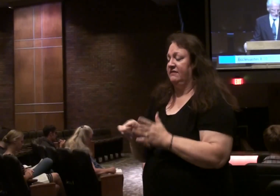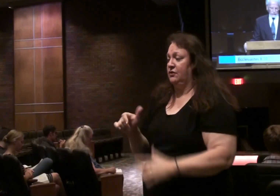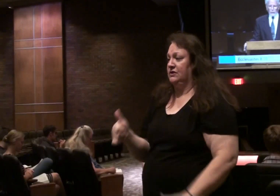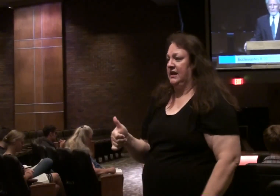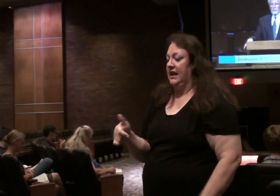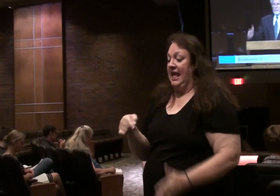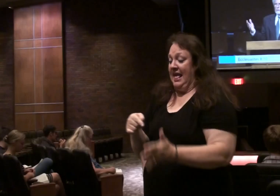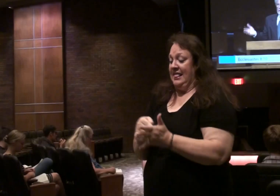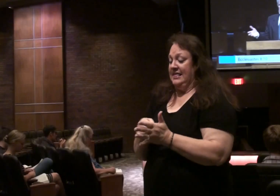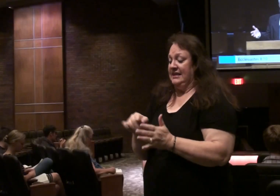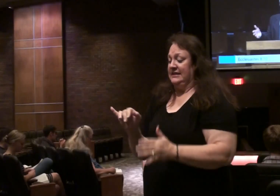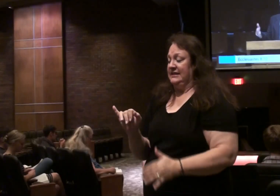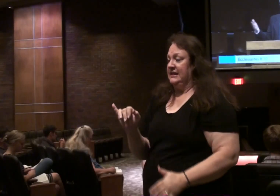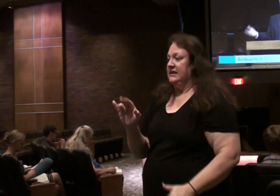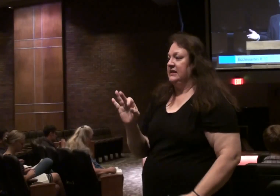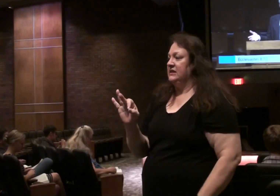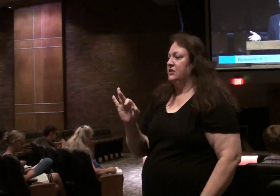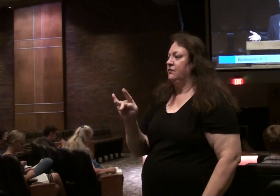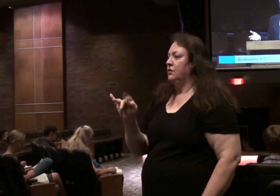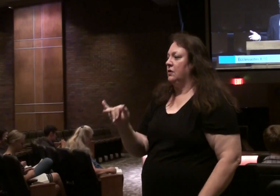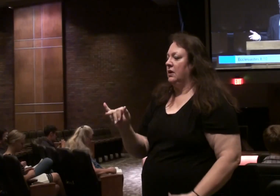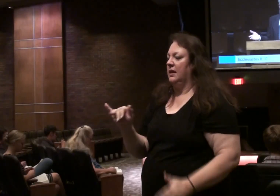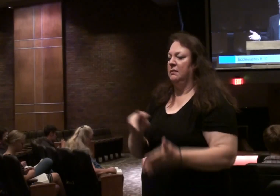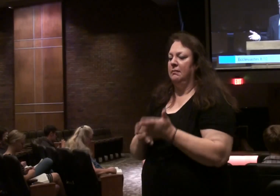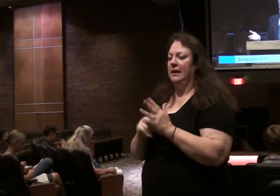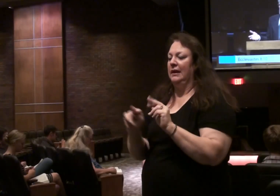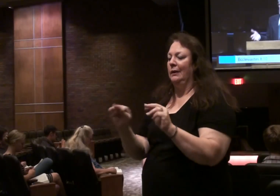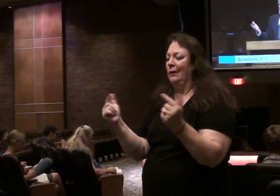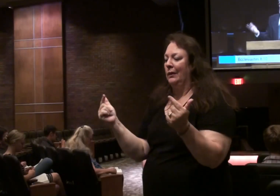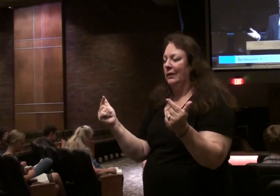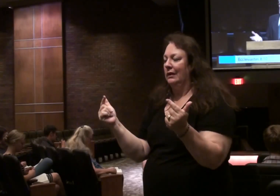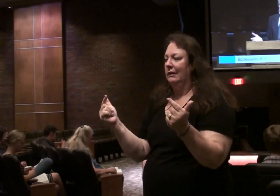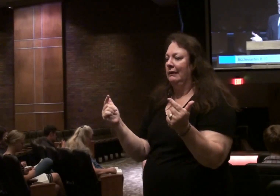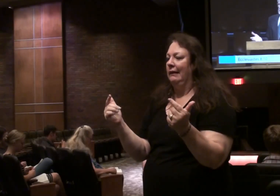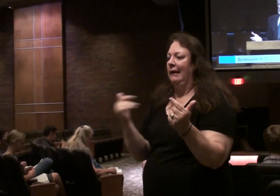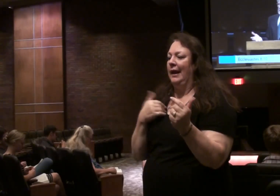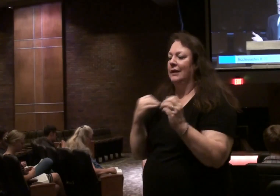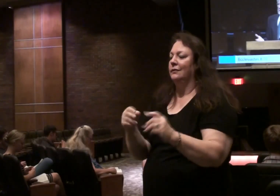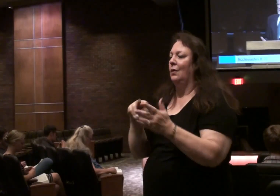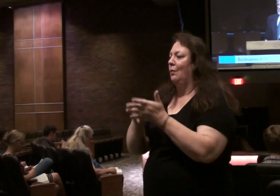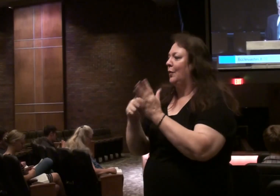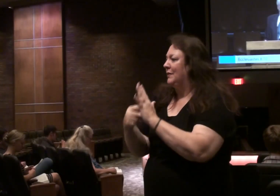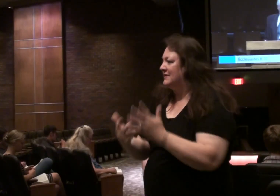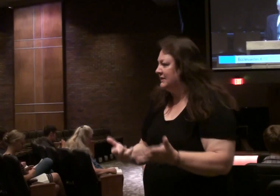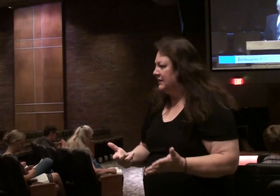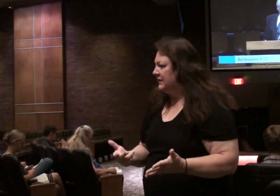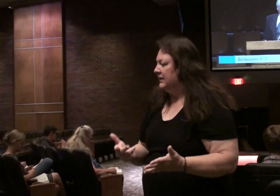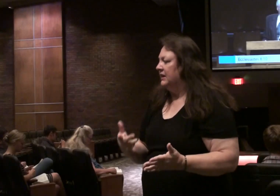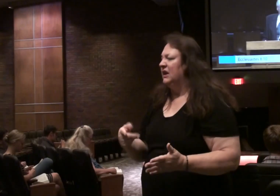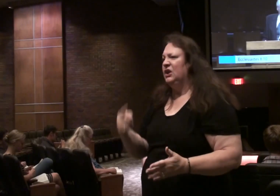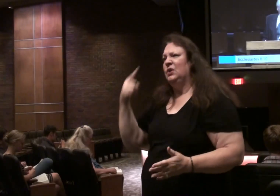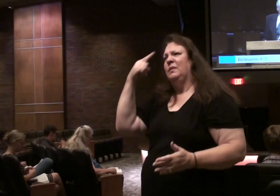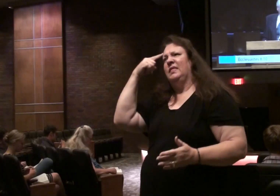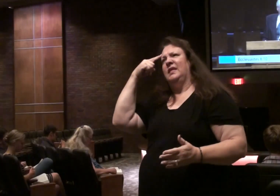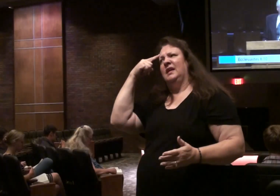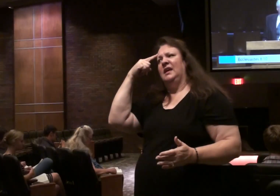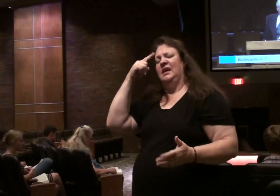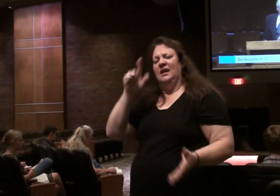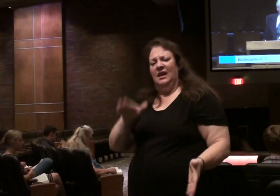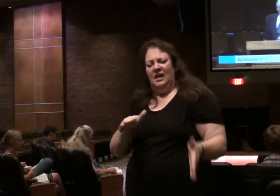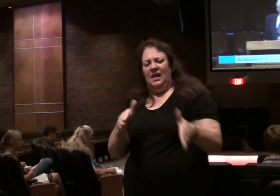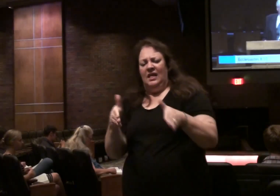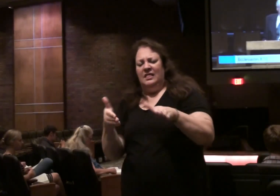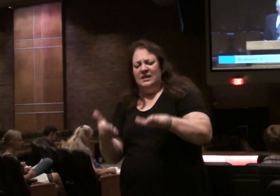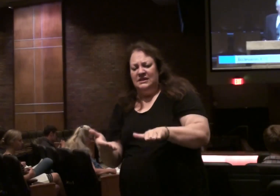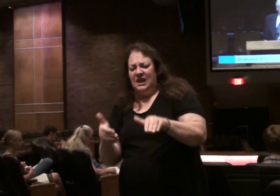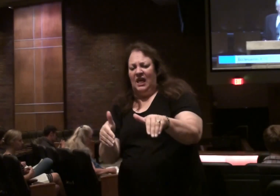this too is futility, meaninglessness, senseless. They say you would think the death of